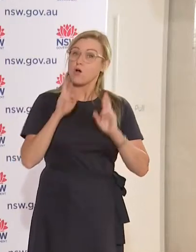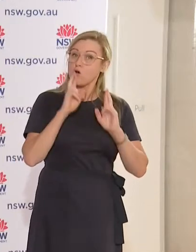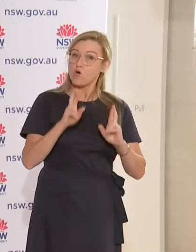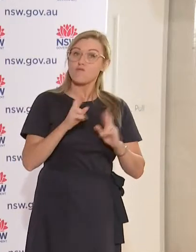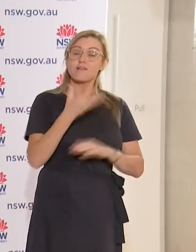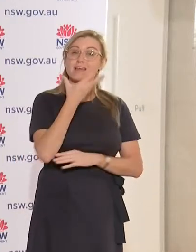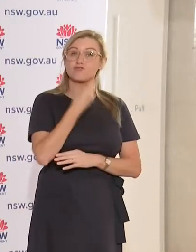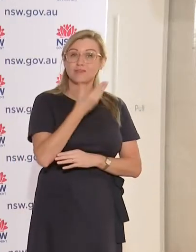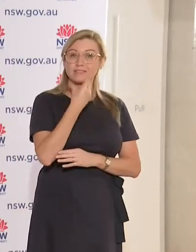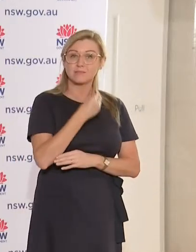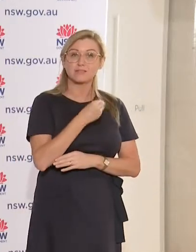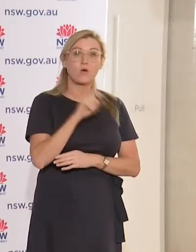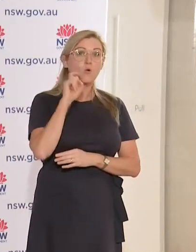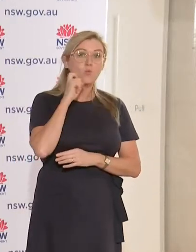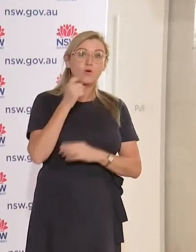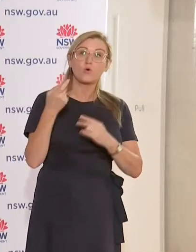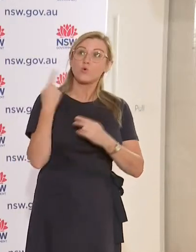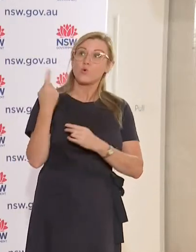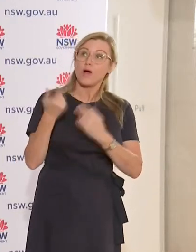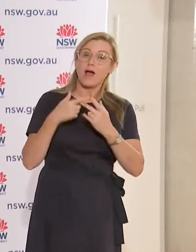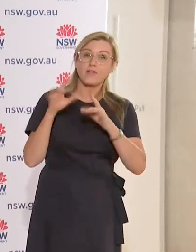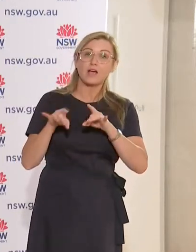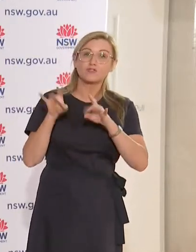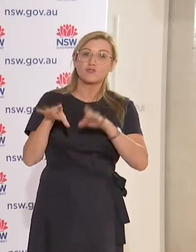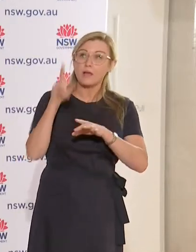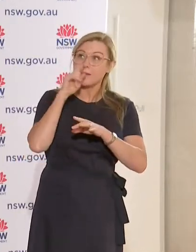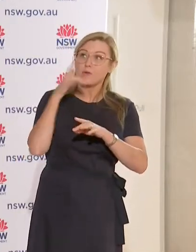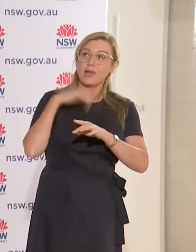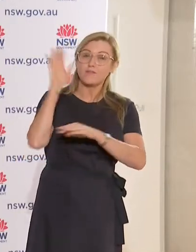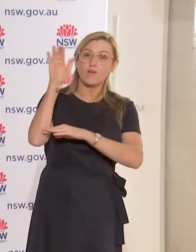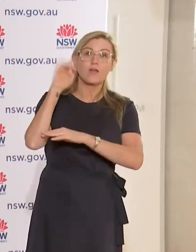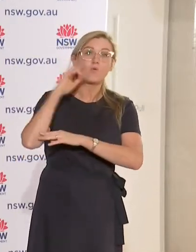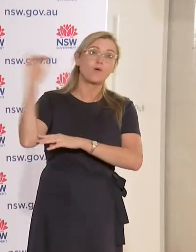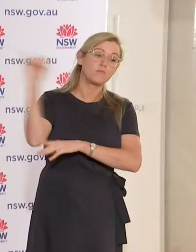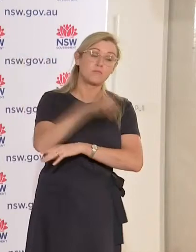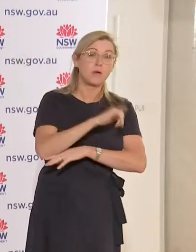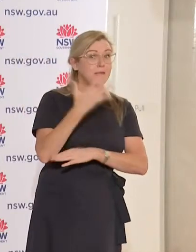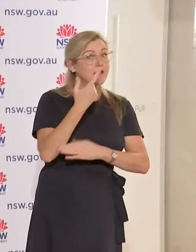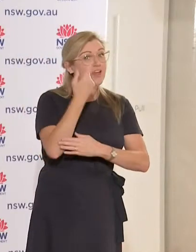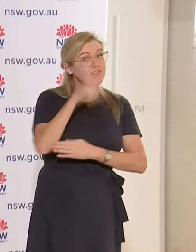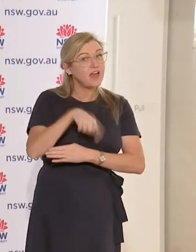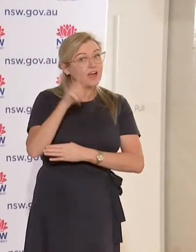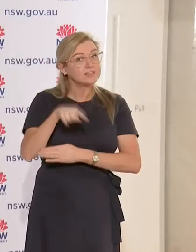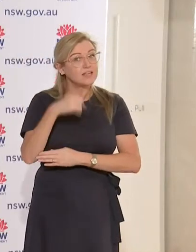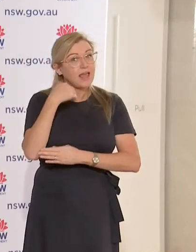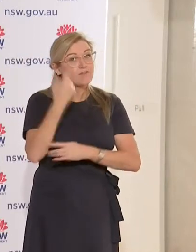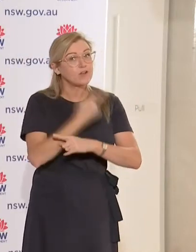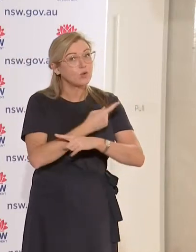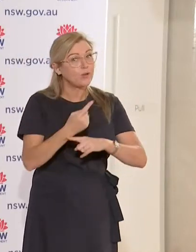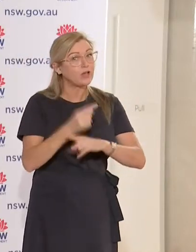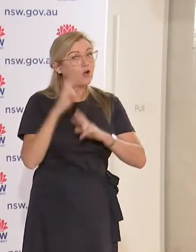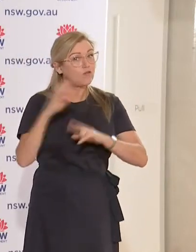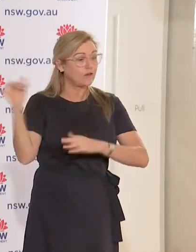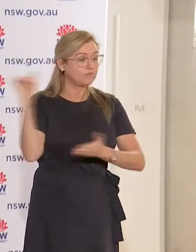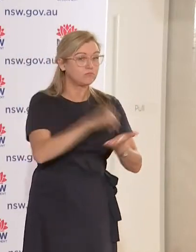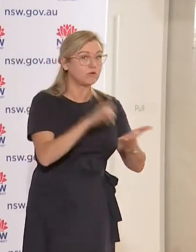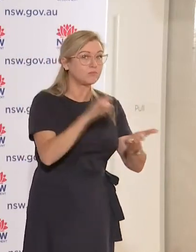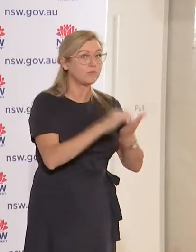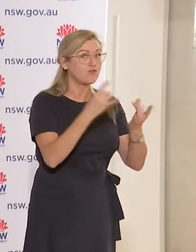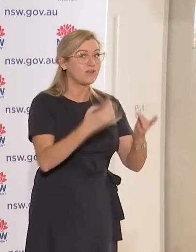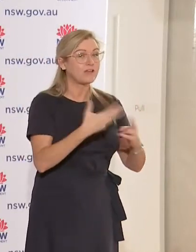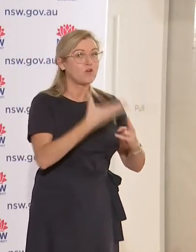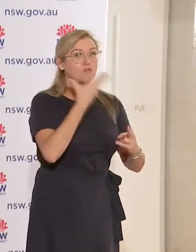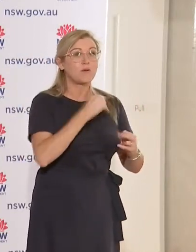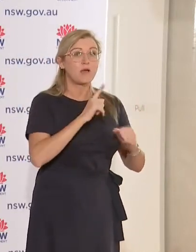not only are we welcoming home more Australians, thousands every week from overseas to reunite for Christmas, but also that we don't have these